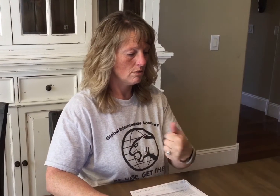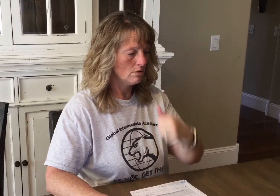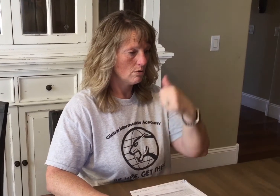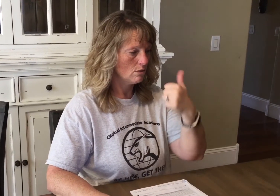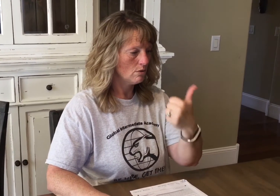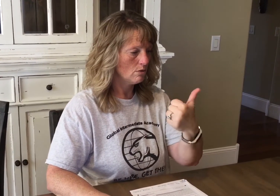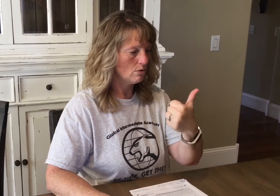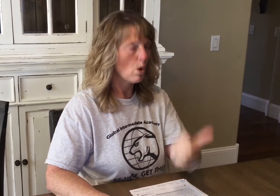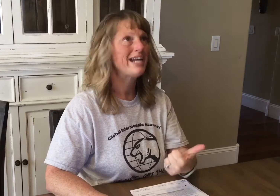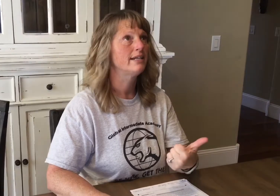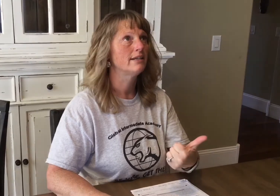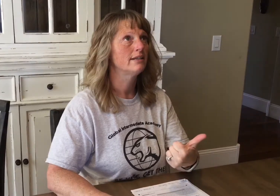1.